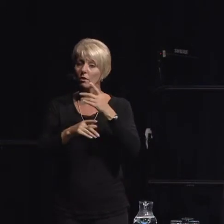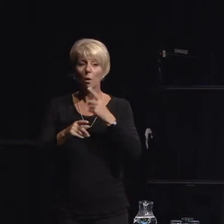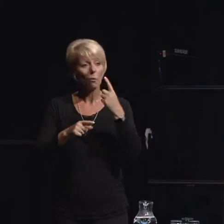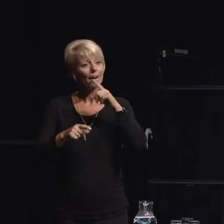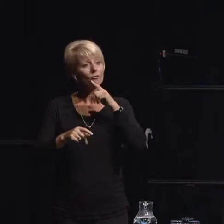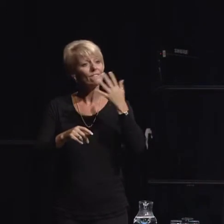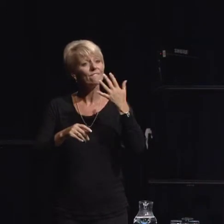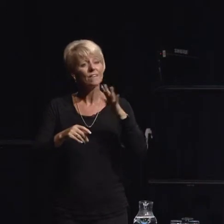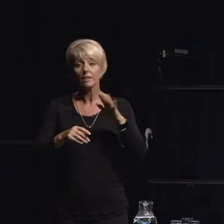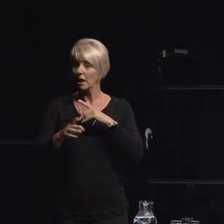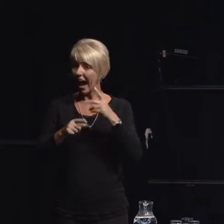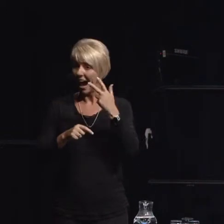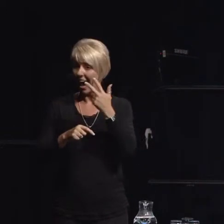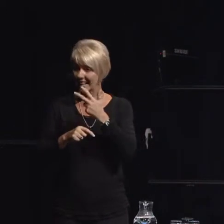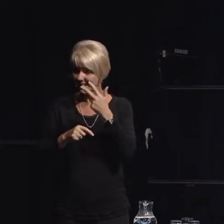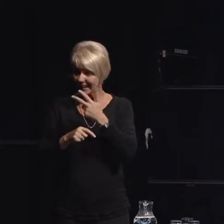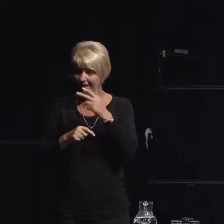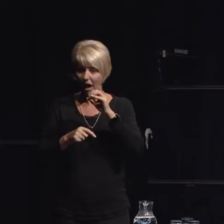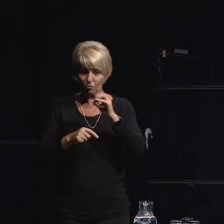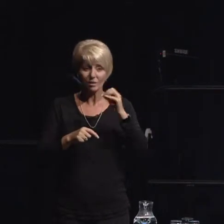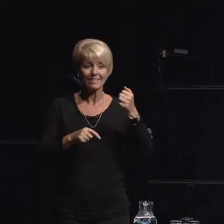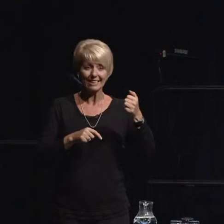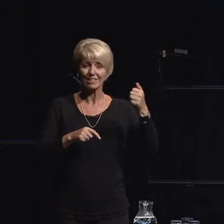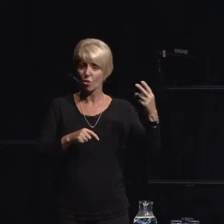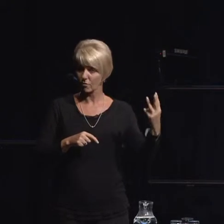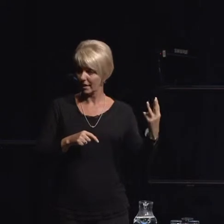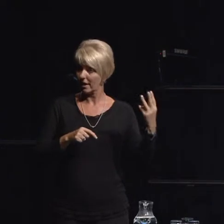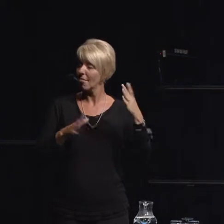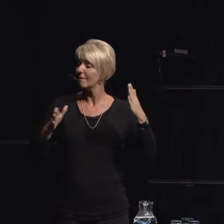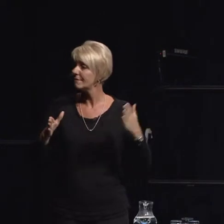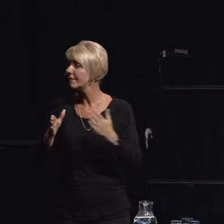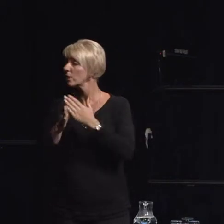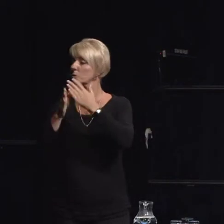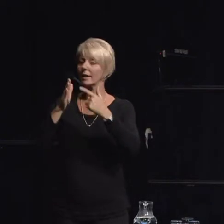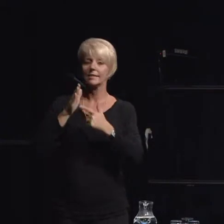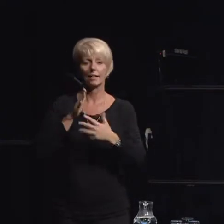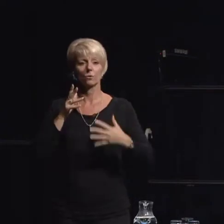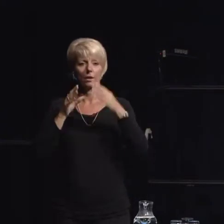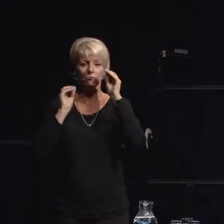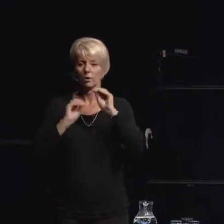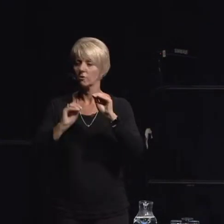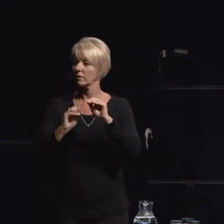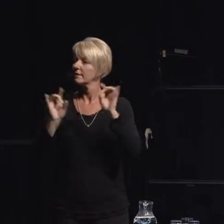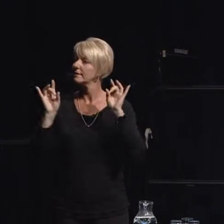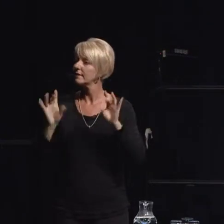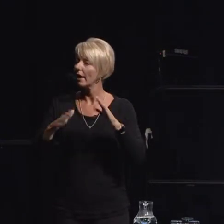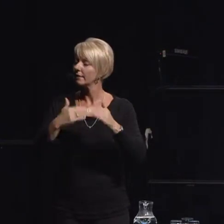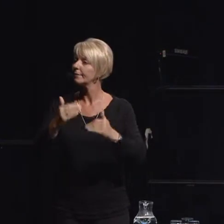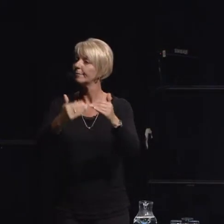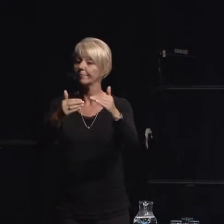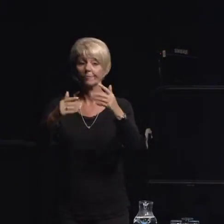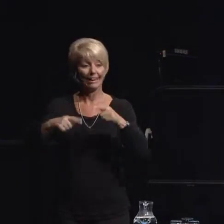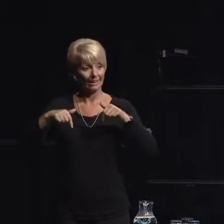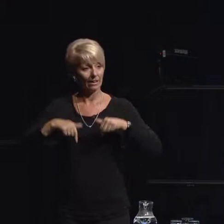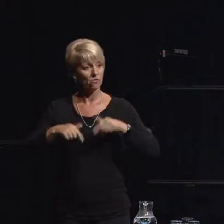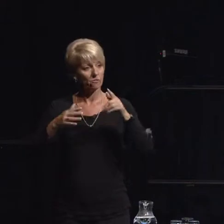since 1863, when the first technical education was started publicly here